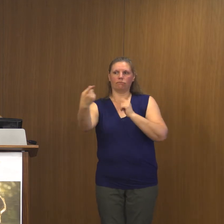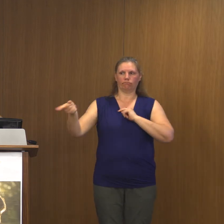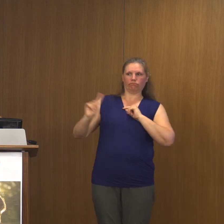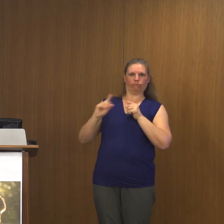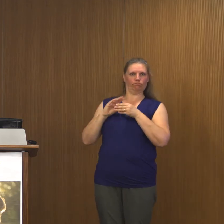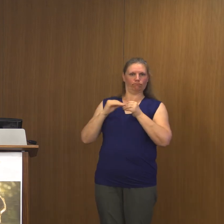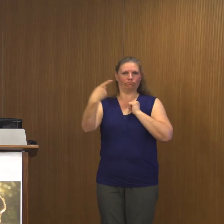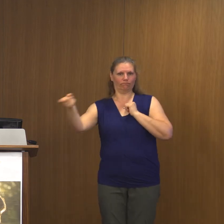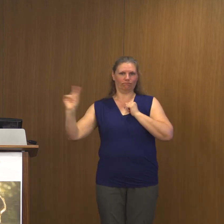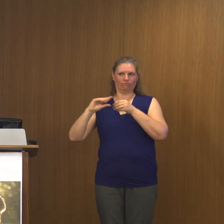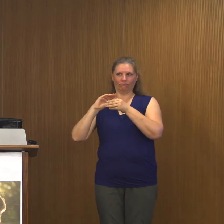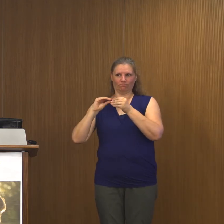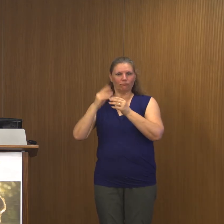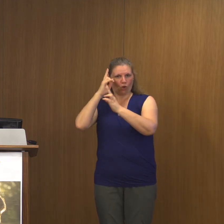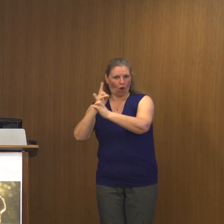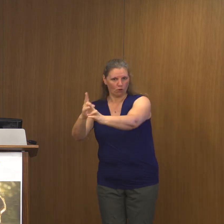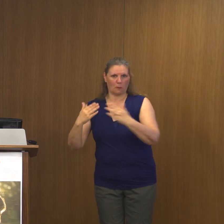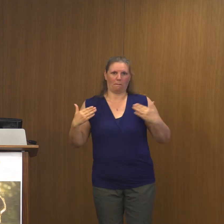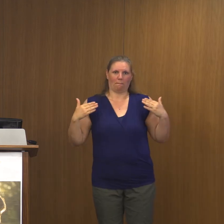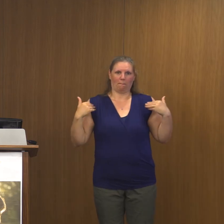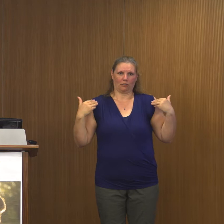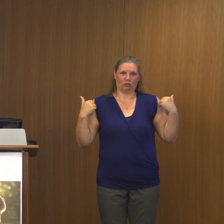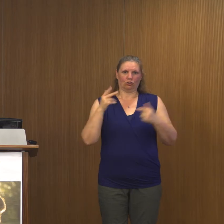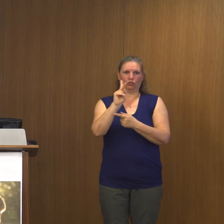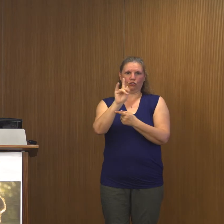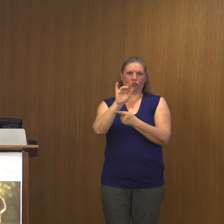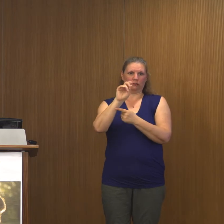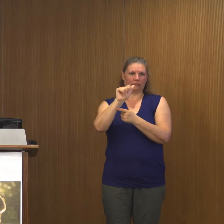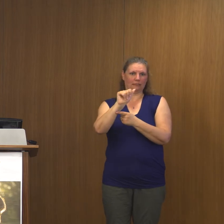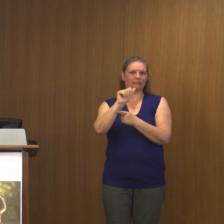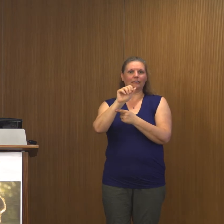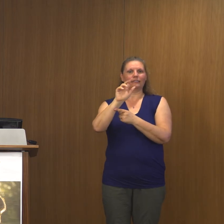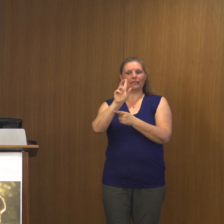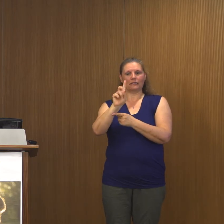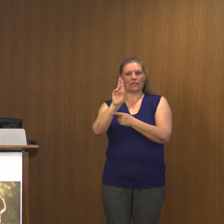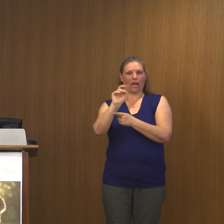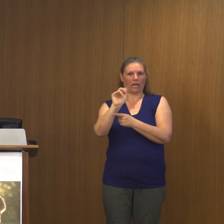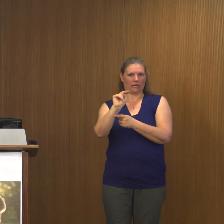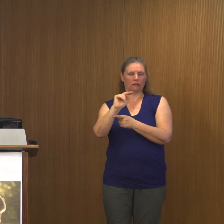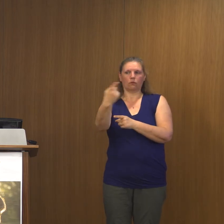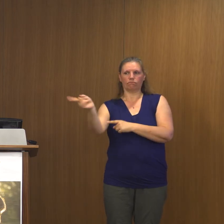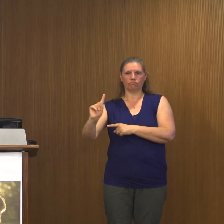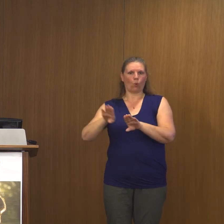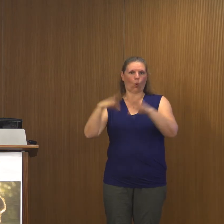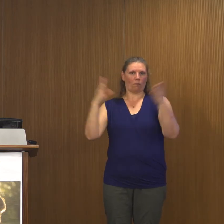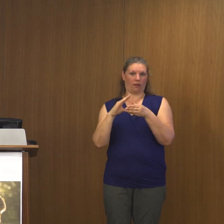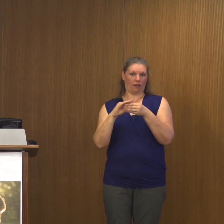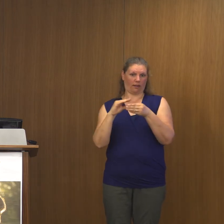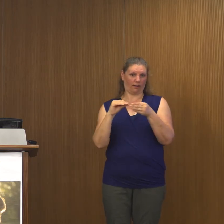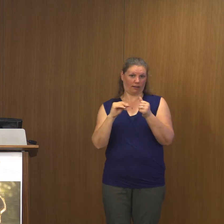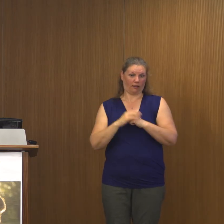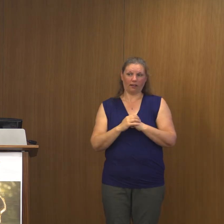up. We have the Honorable Minister Kirsty Duncan, who accepted to come and make remarks for us. We are very